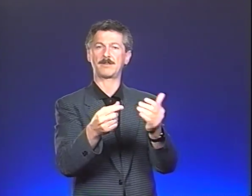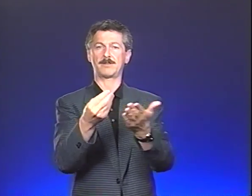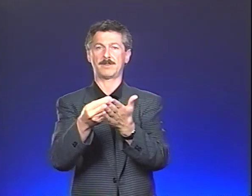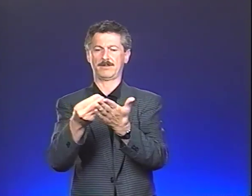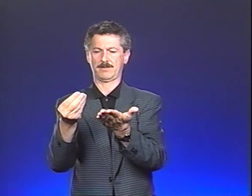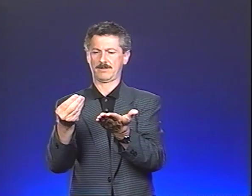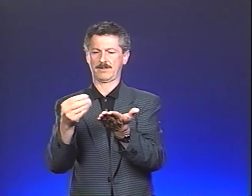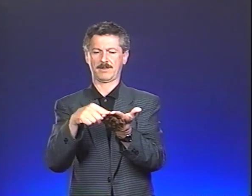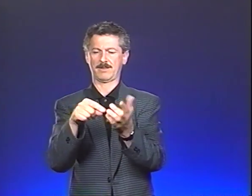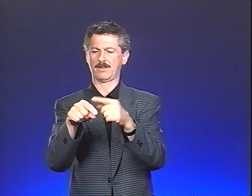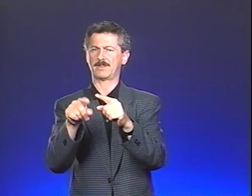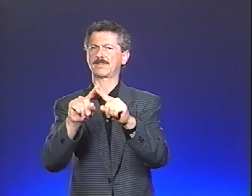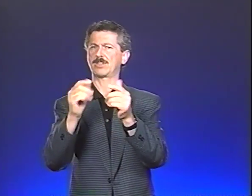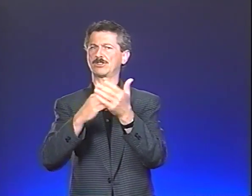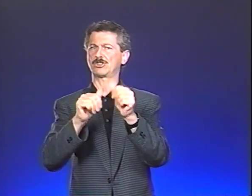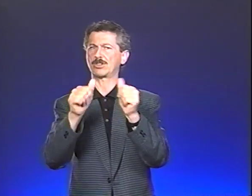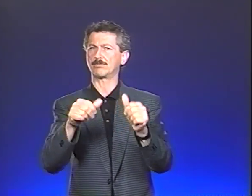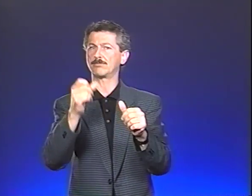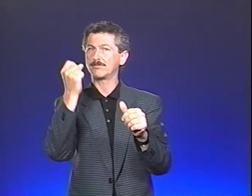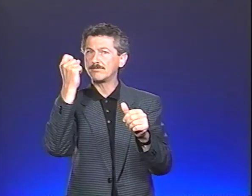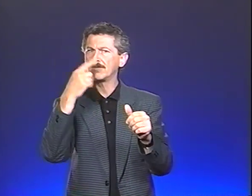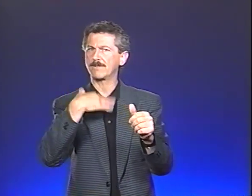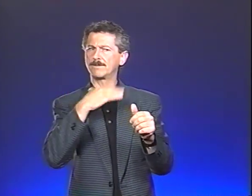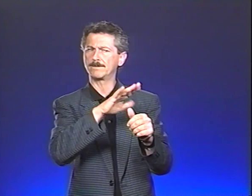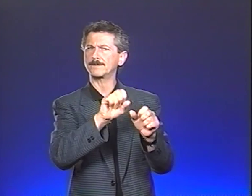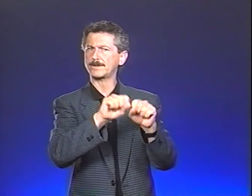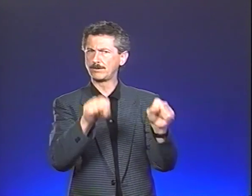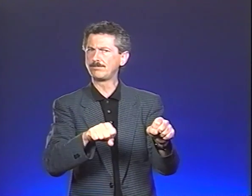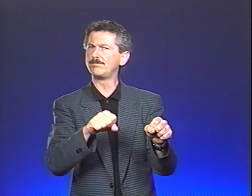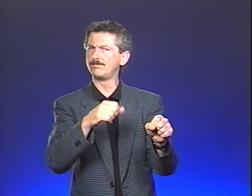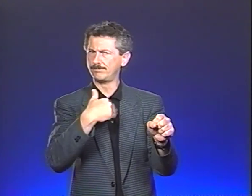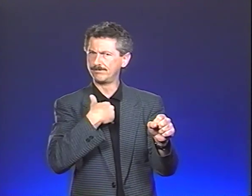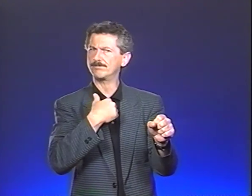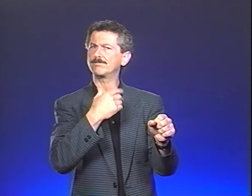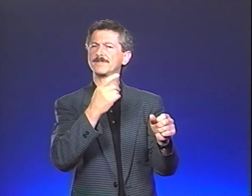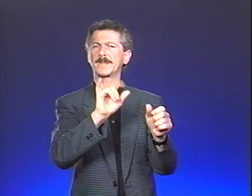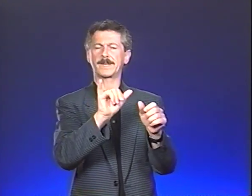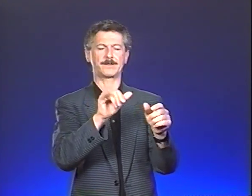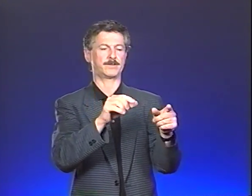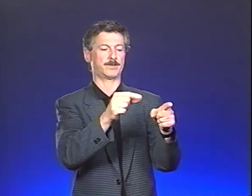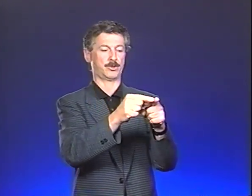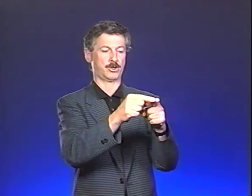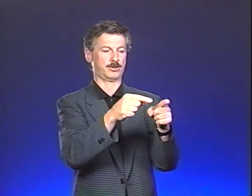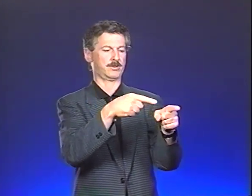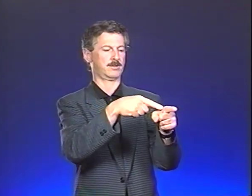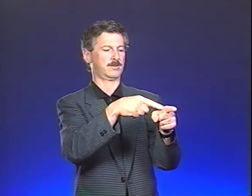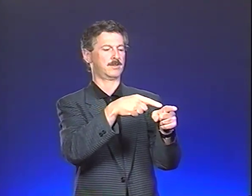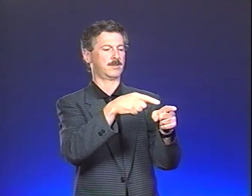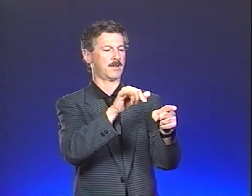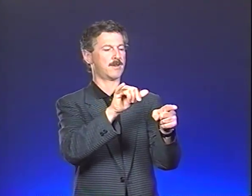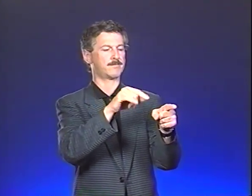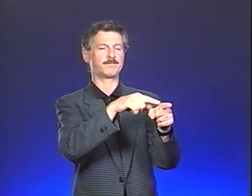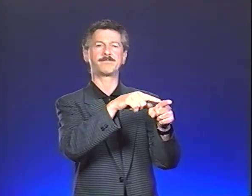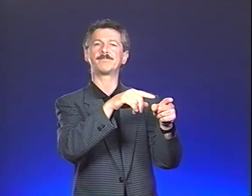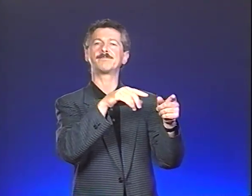shape. The same in the sign for money. And there are systematic rules for this.